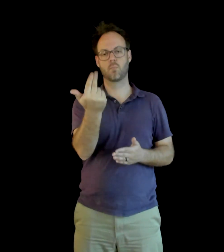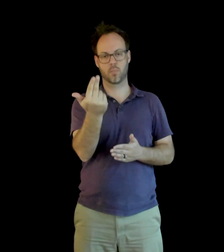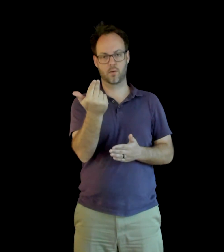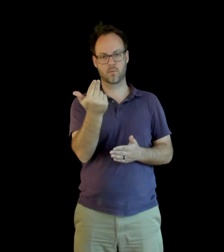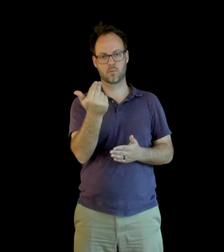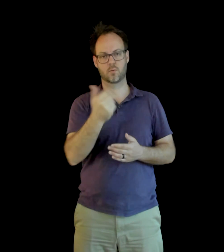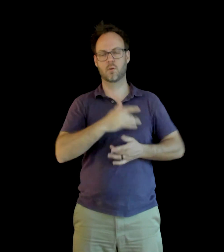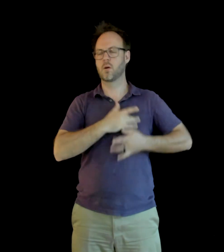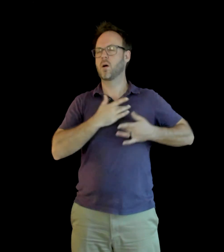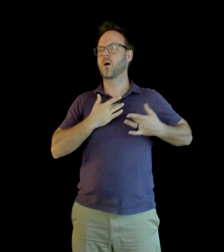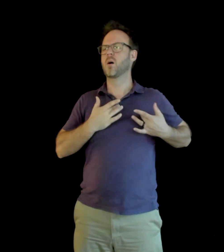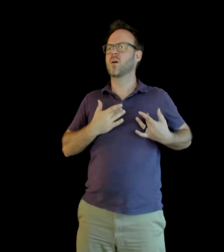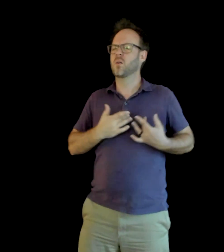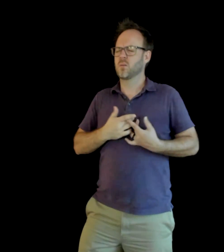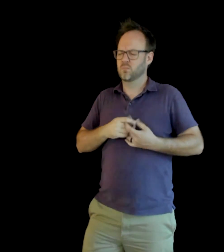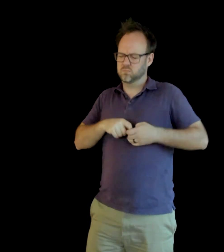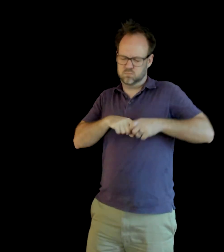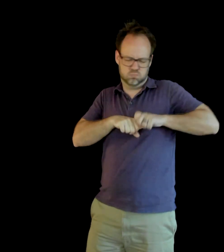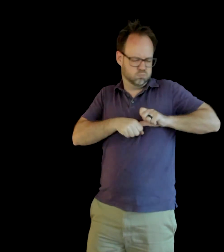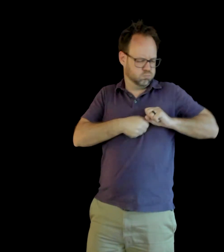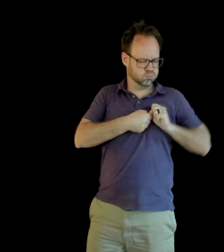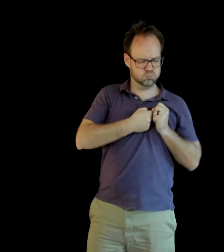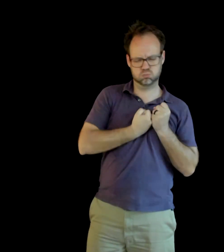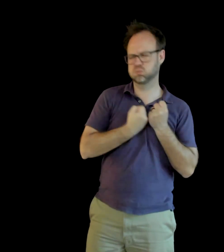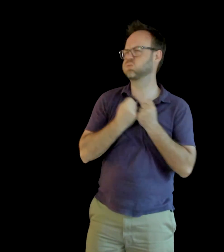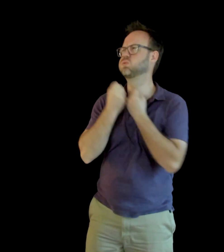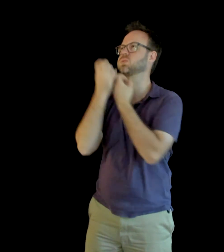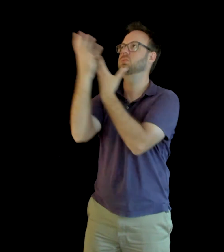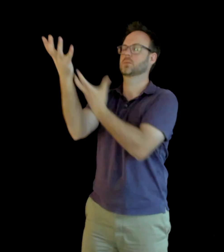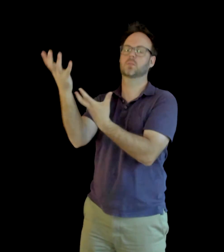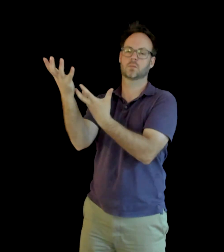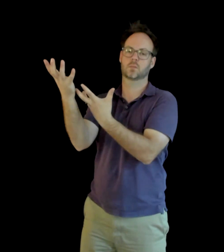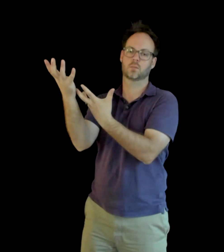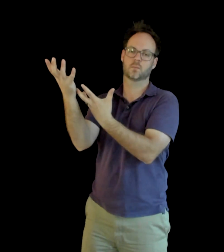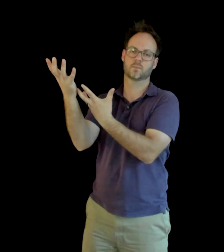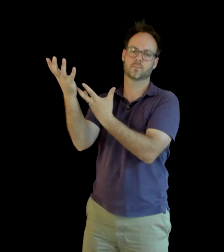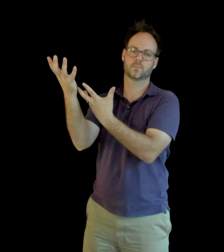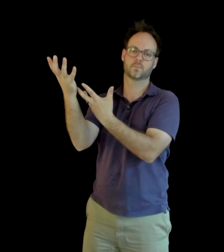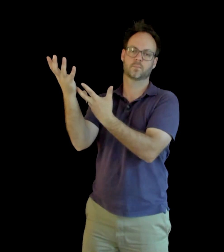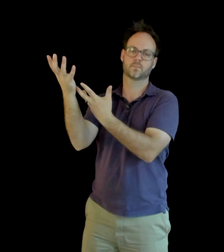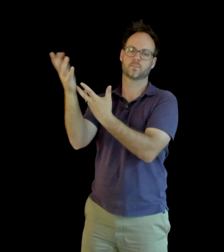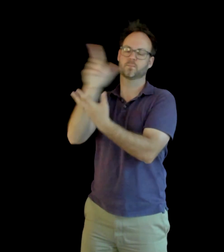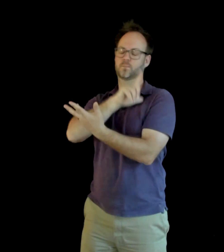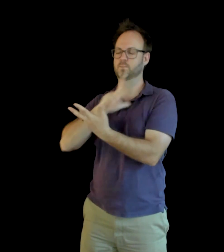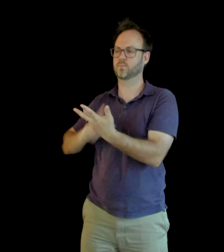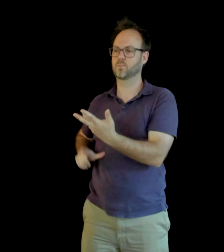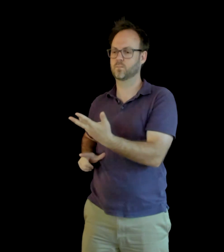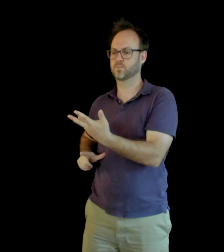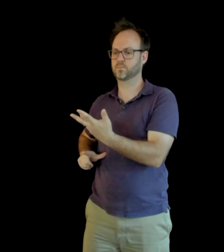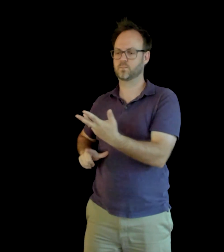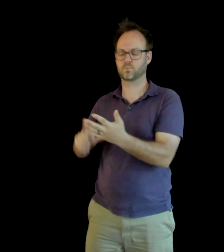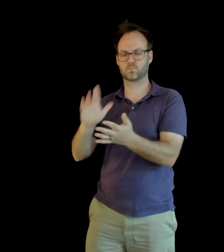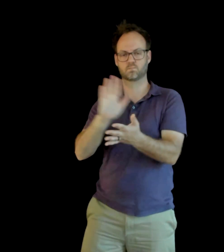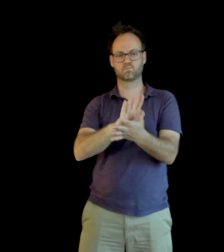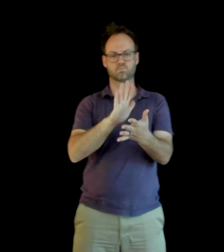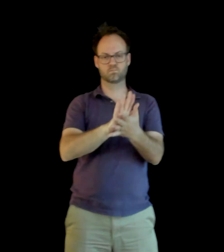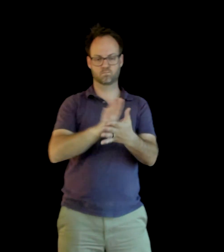13 is a heartfelt, emotional, agonizing prayer to the Lord. Pull out